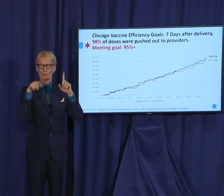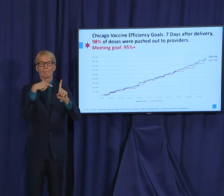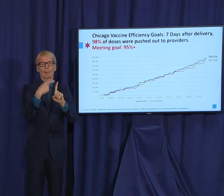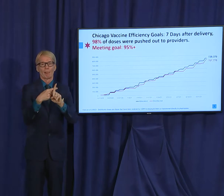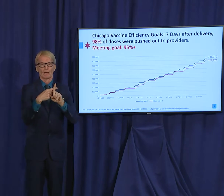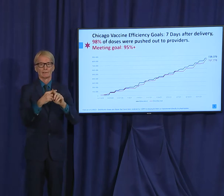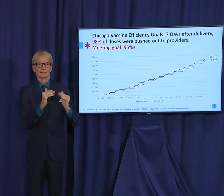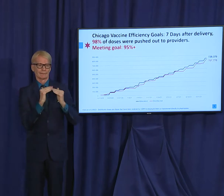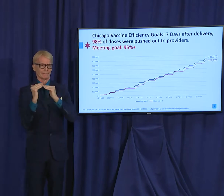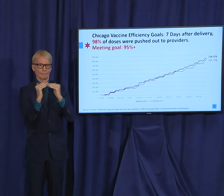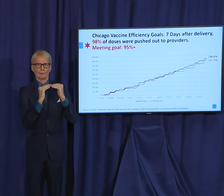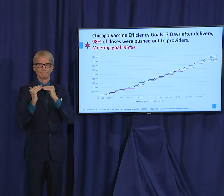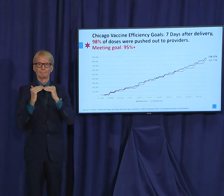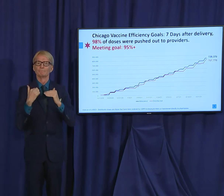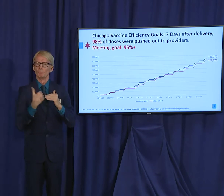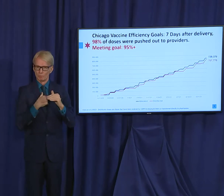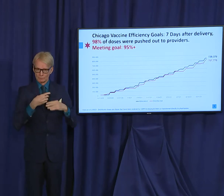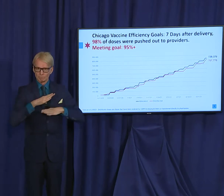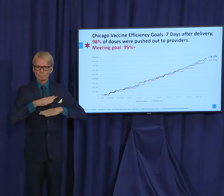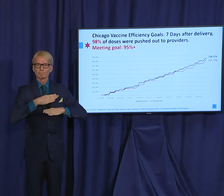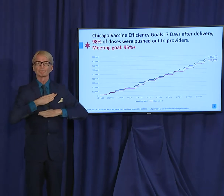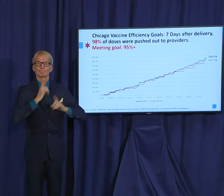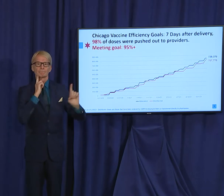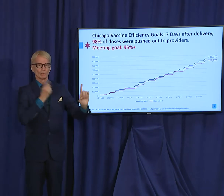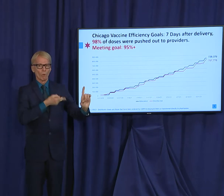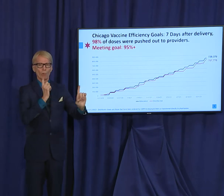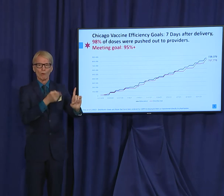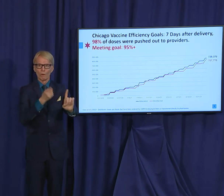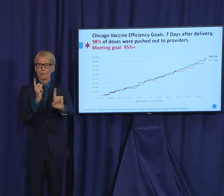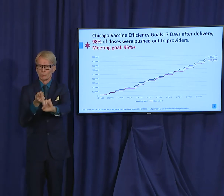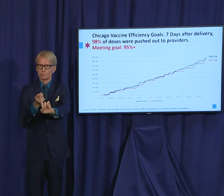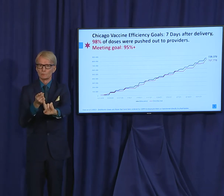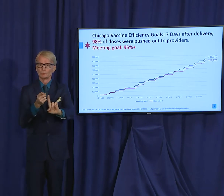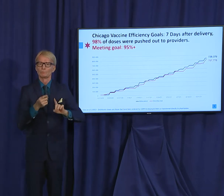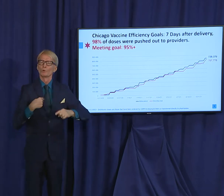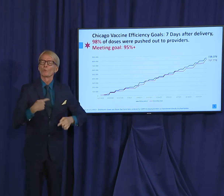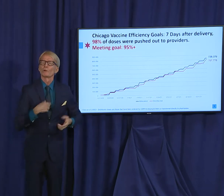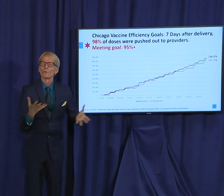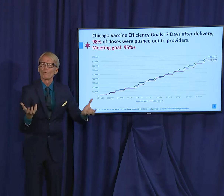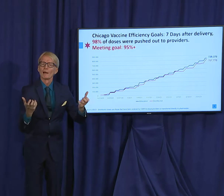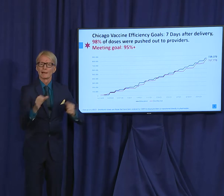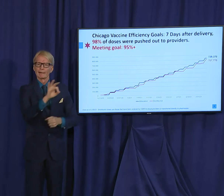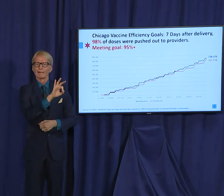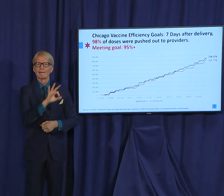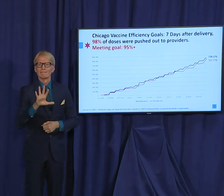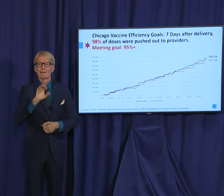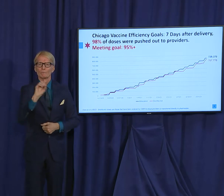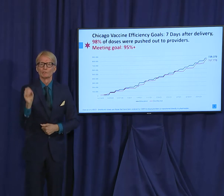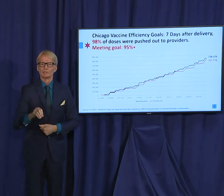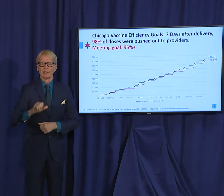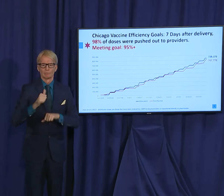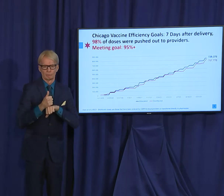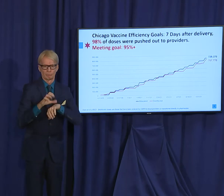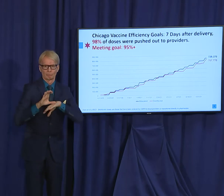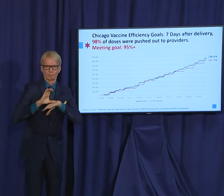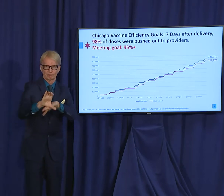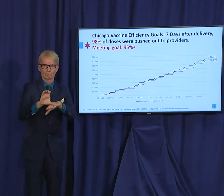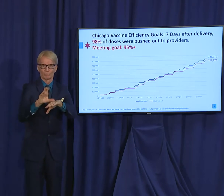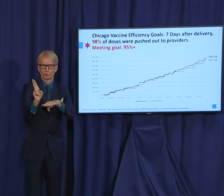Every week, we have met these goals. We set a goal of pushing out at least 95% of our vaccine every week. Last